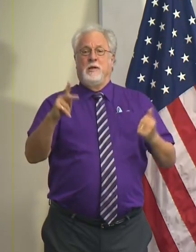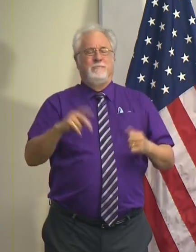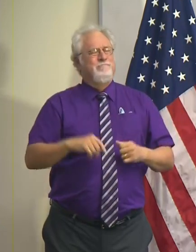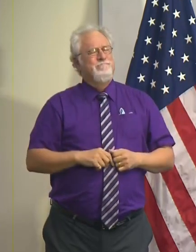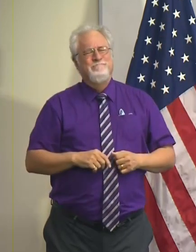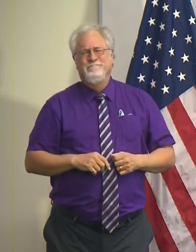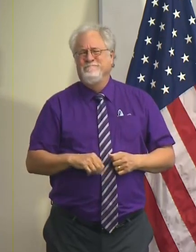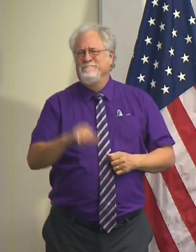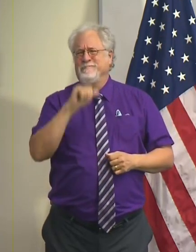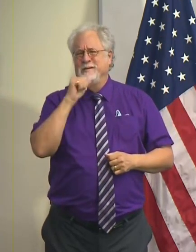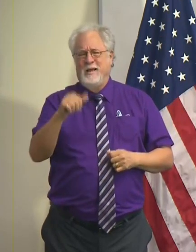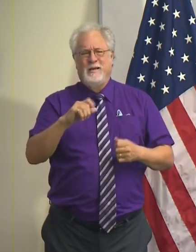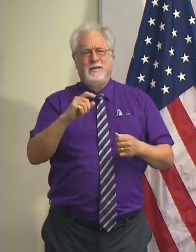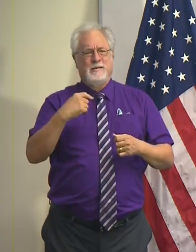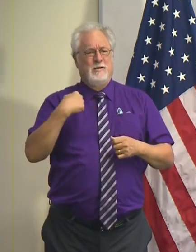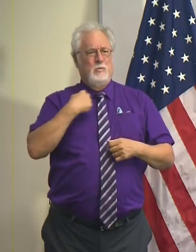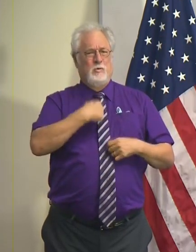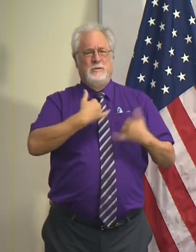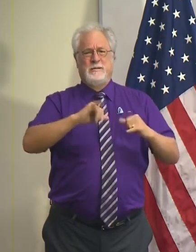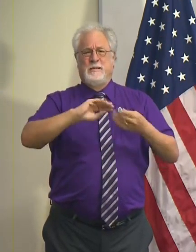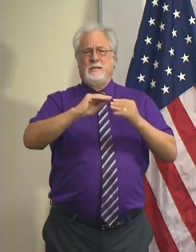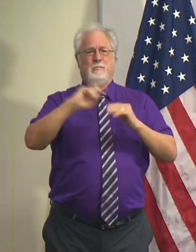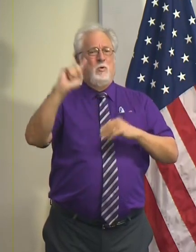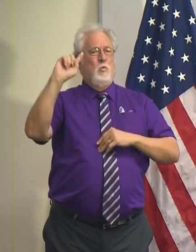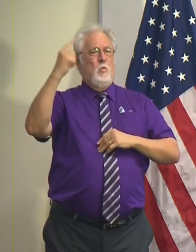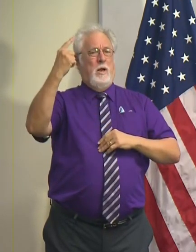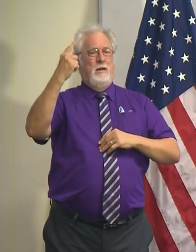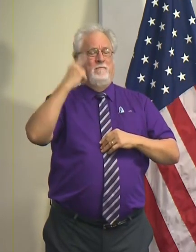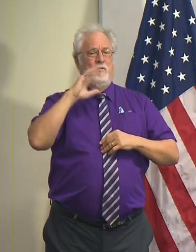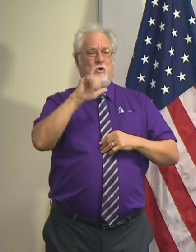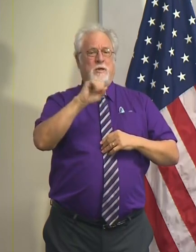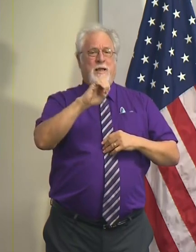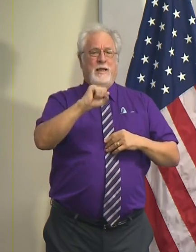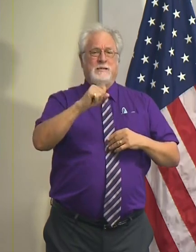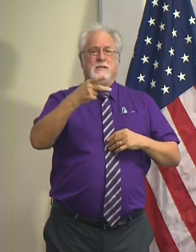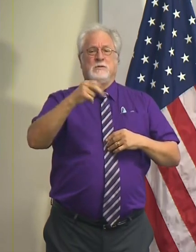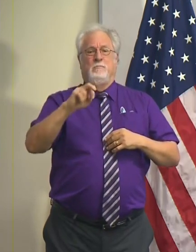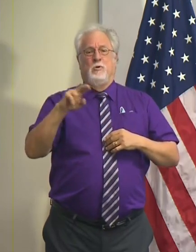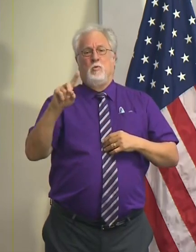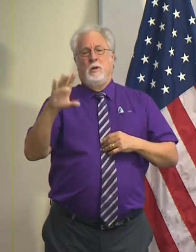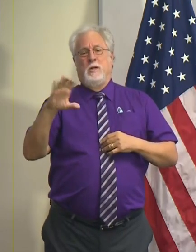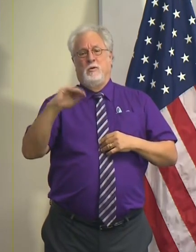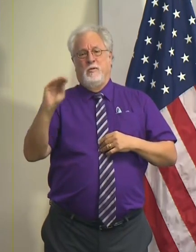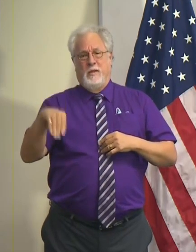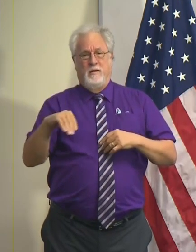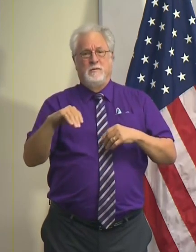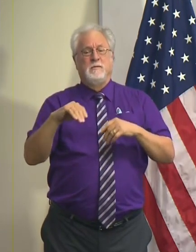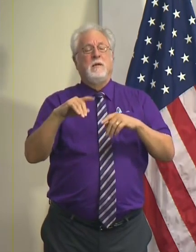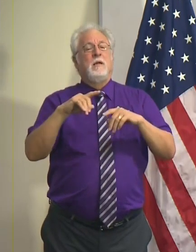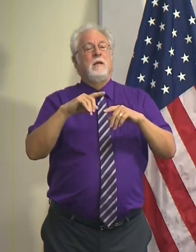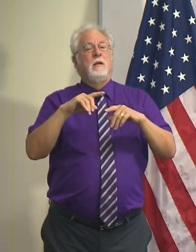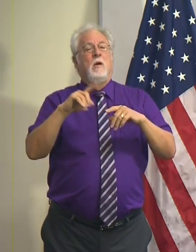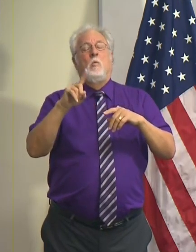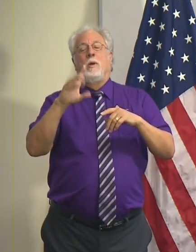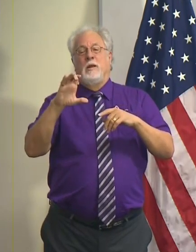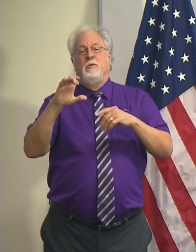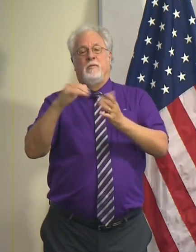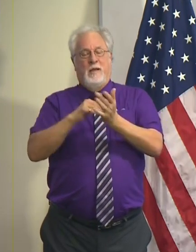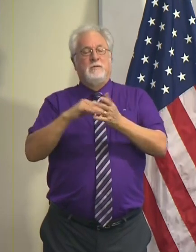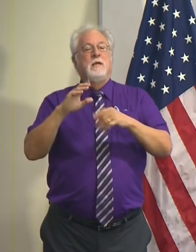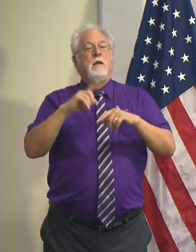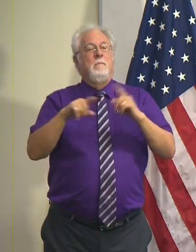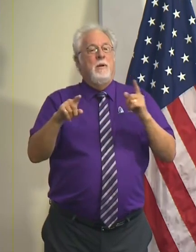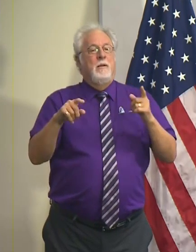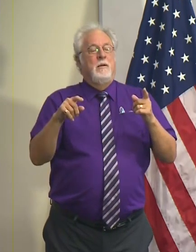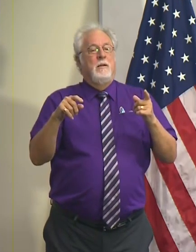not okay. We're still number one in the country in cases per capita. But we have done better of late. That's what